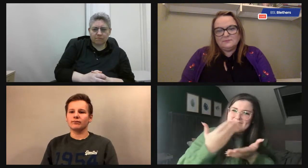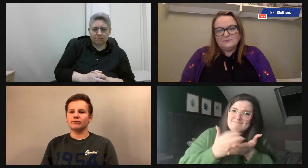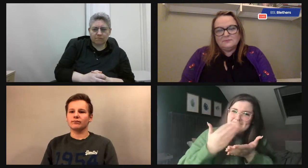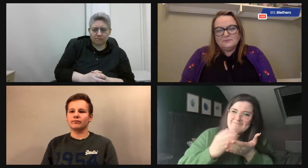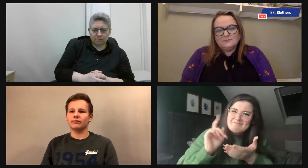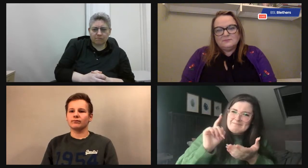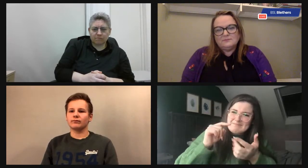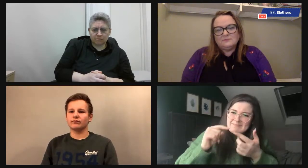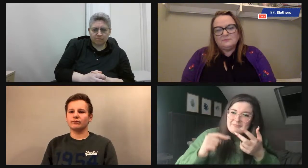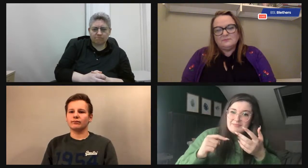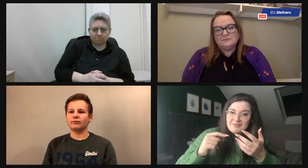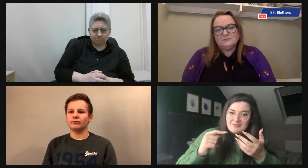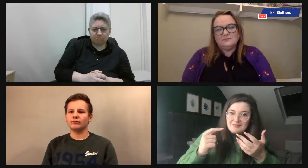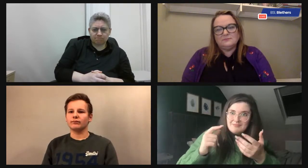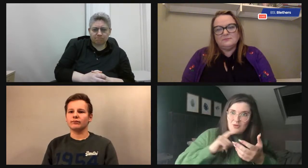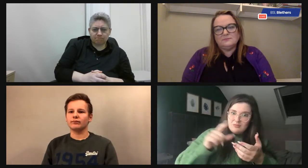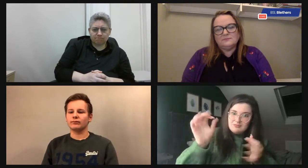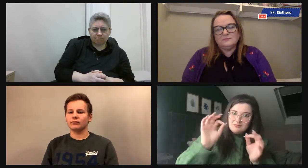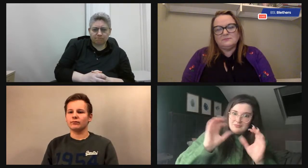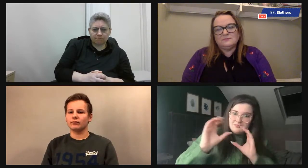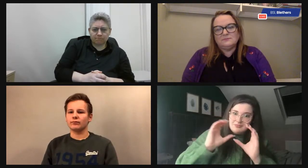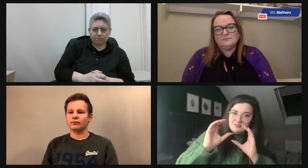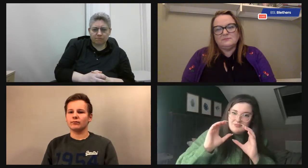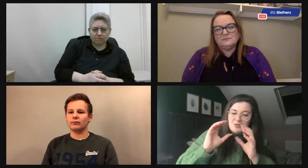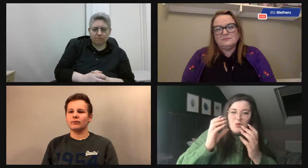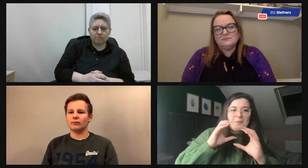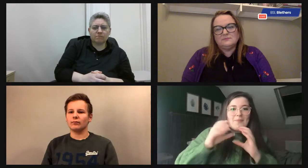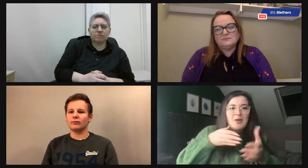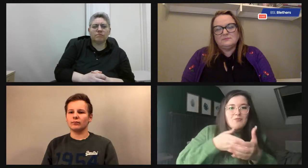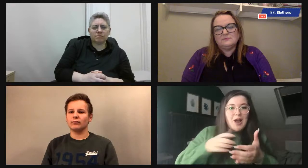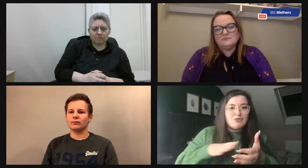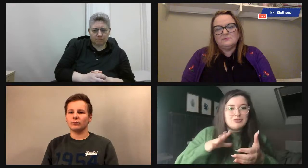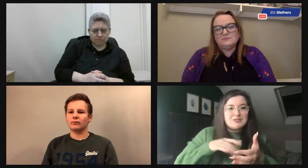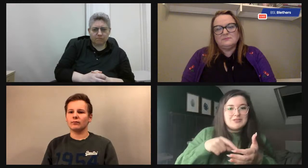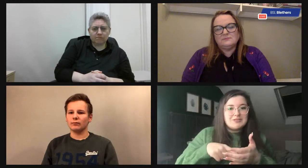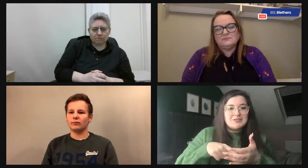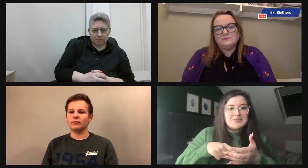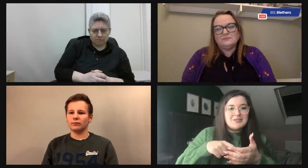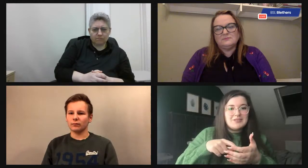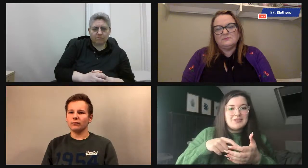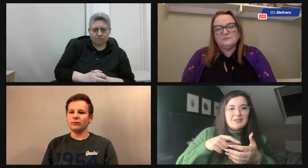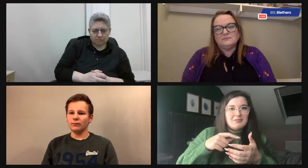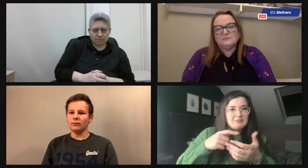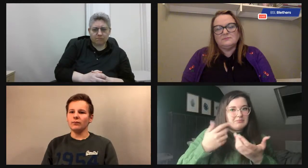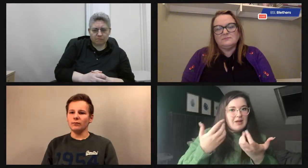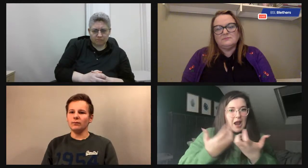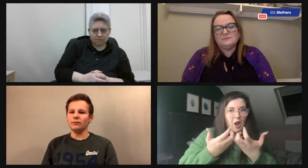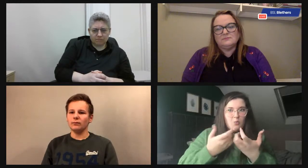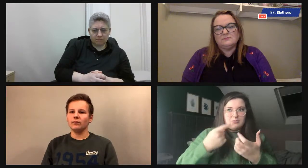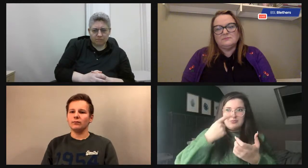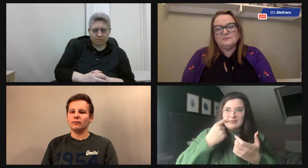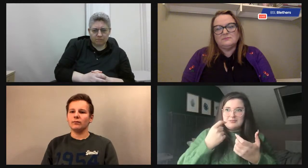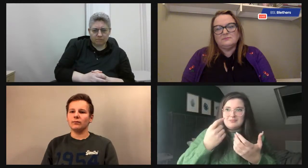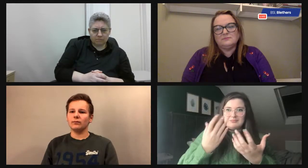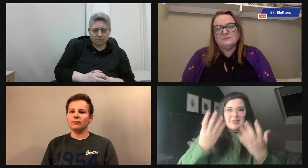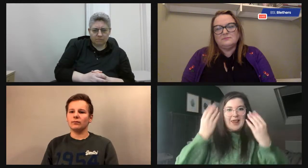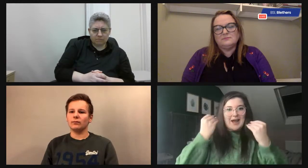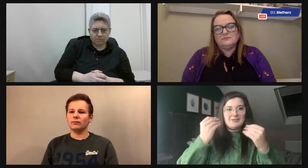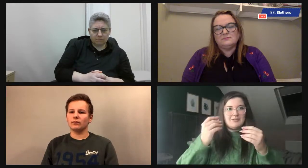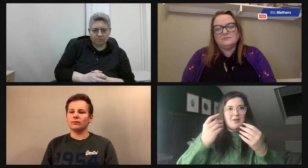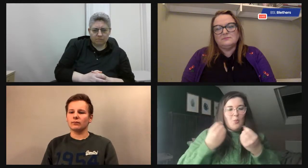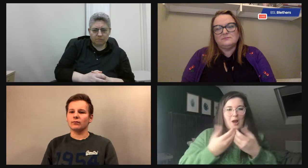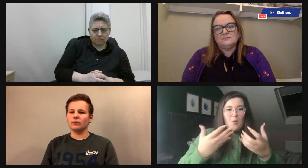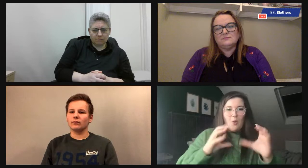taught. And that, actually having to ask a teacher who can't really communicate with